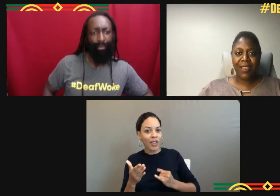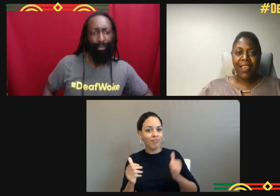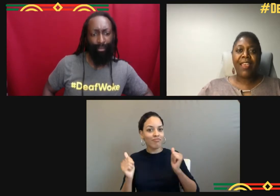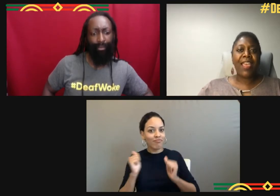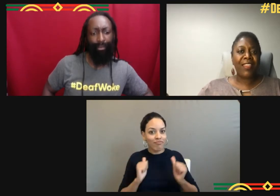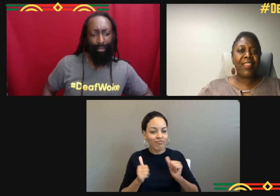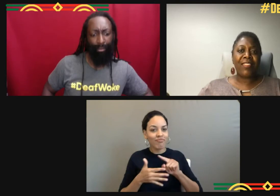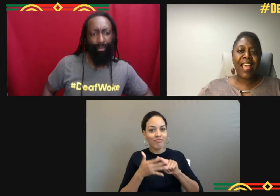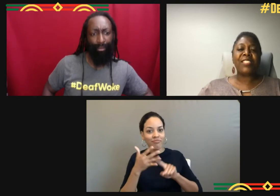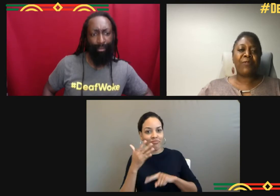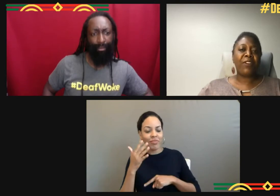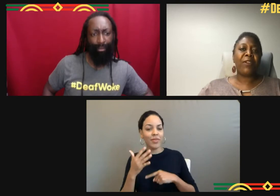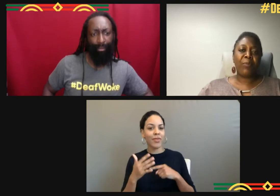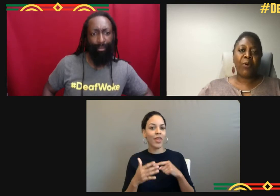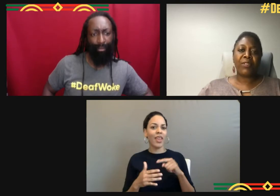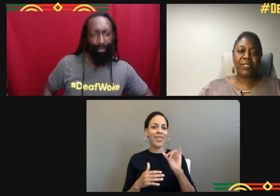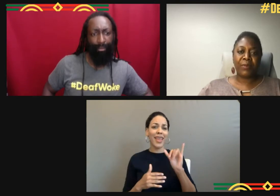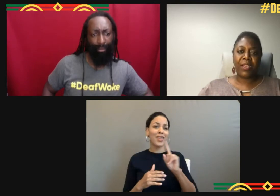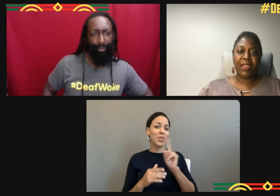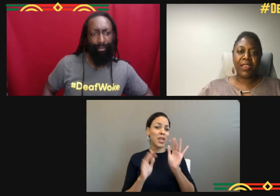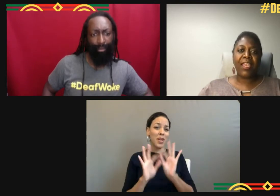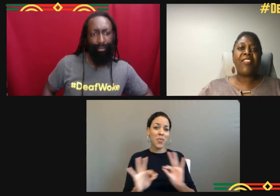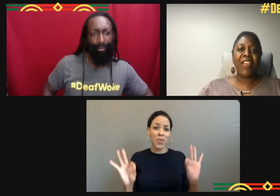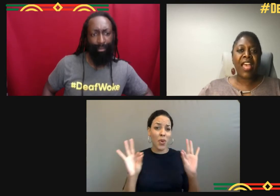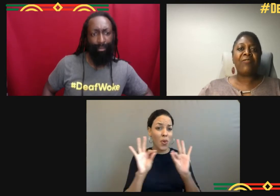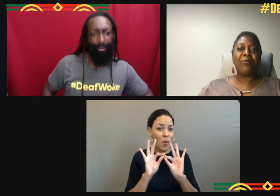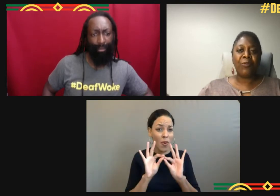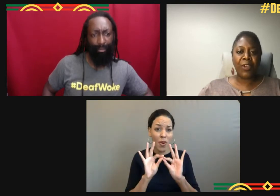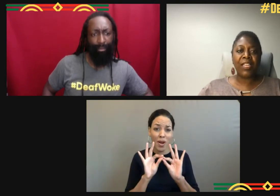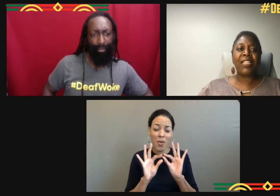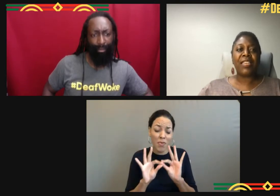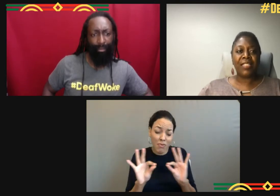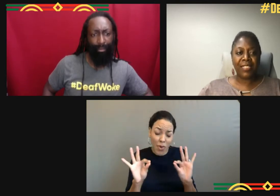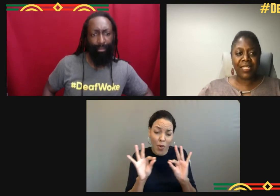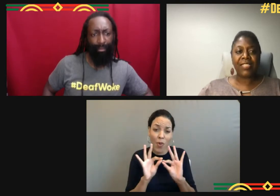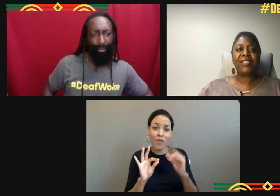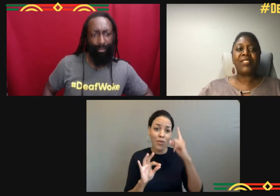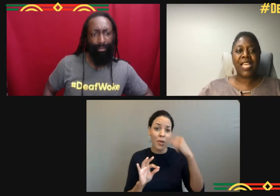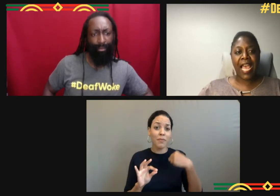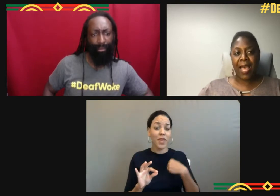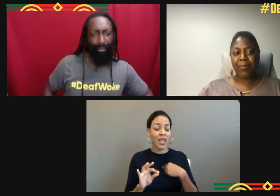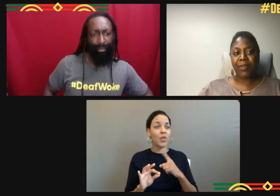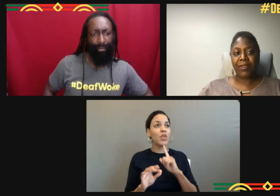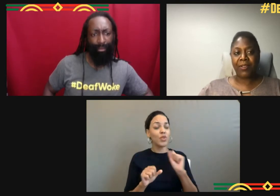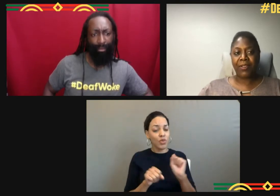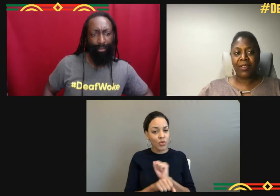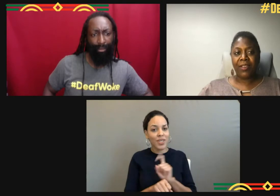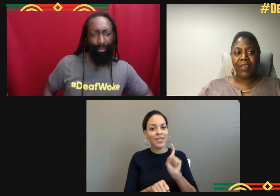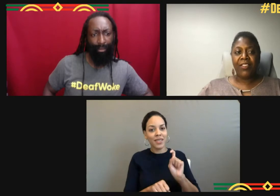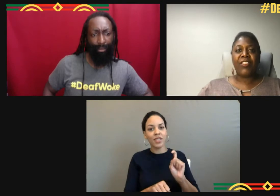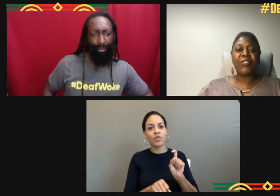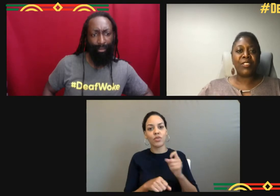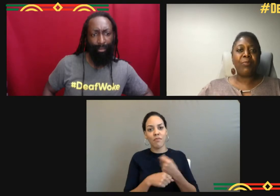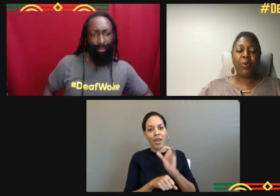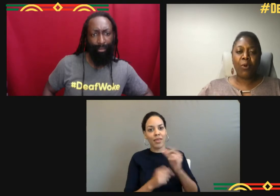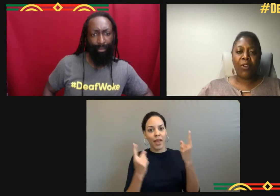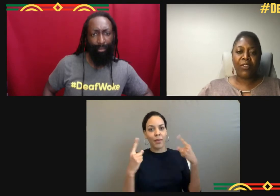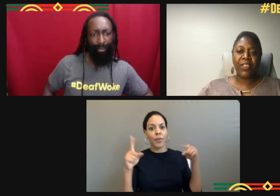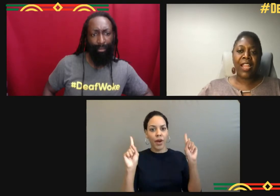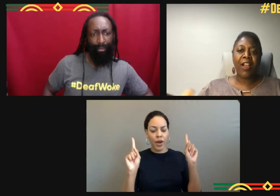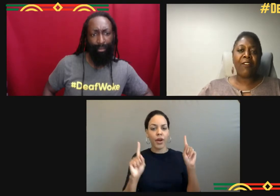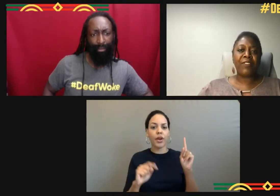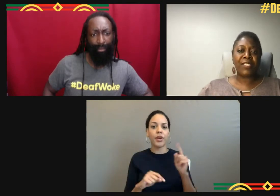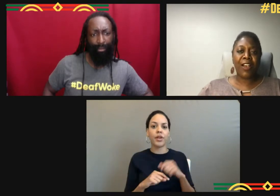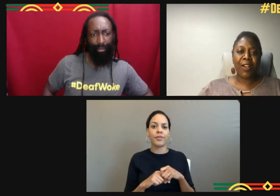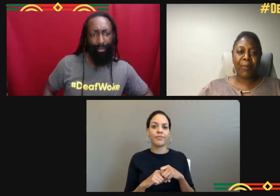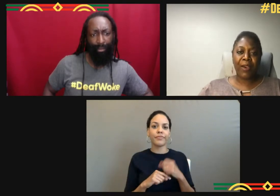space. And that's very important to me. And that really needs to happen. There's support